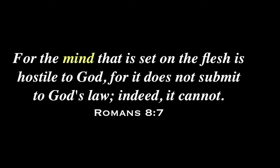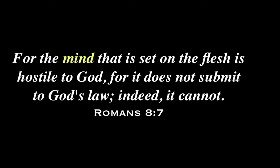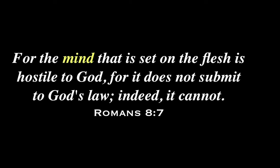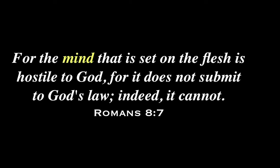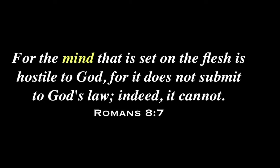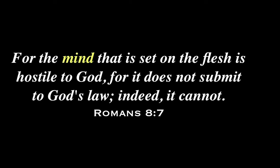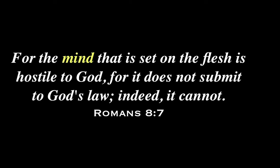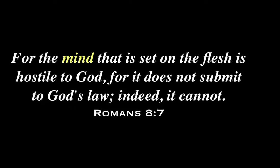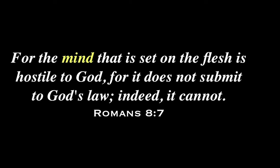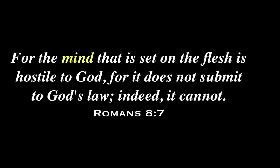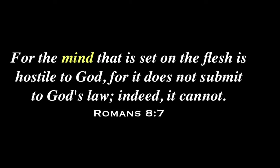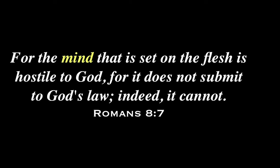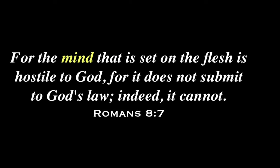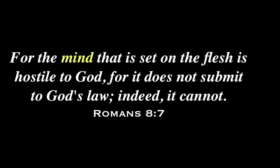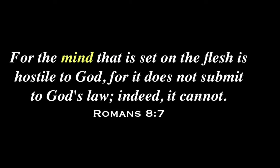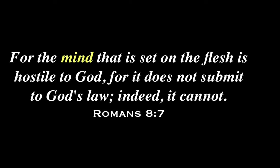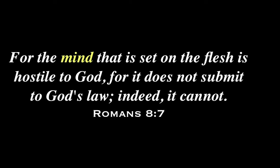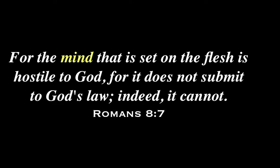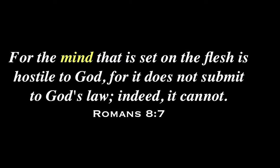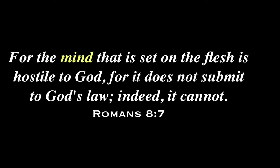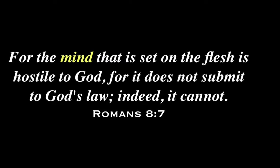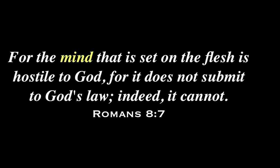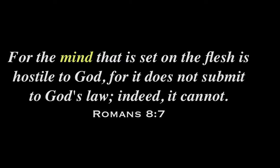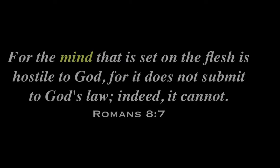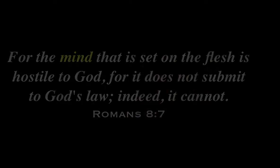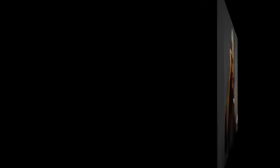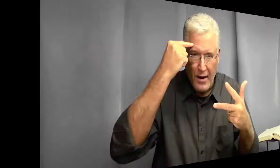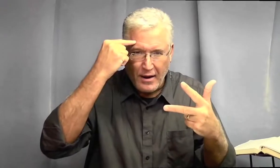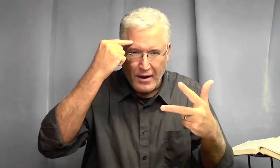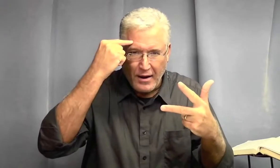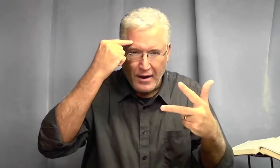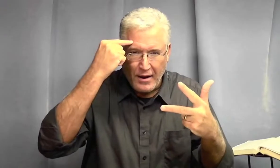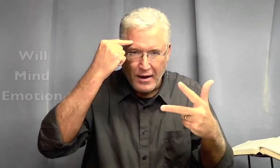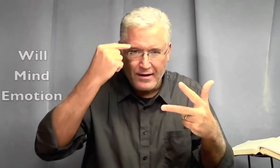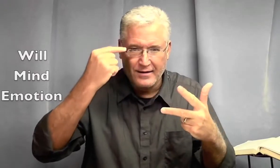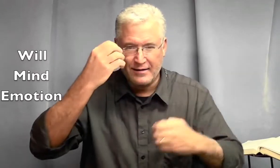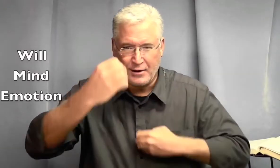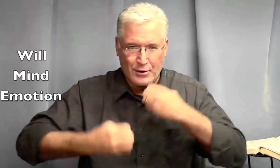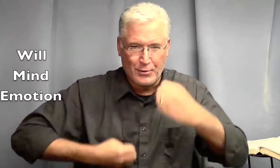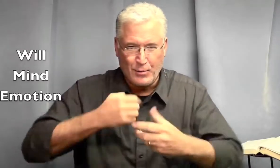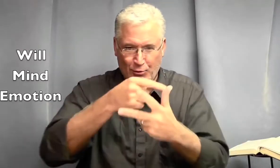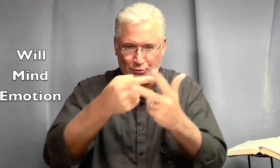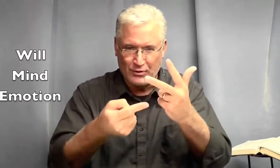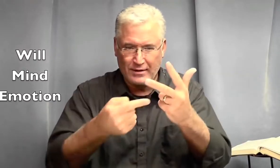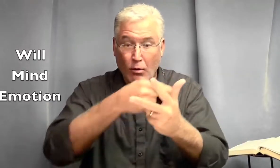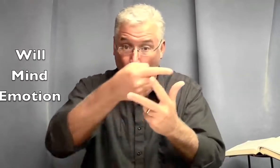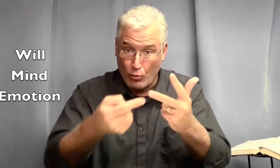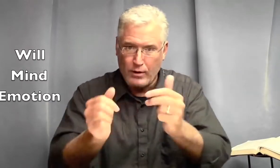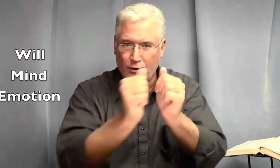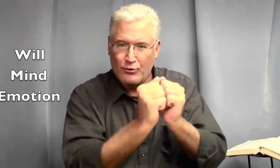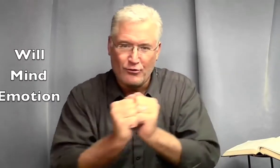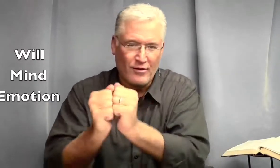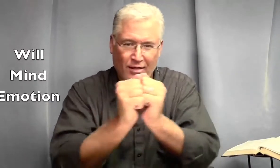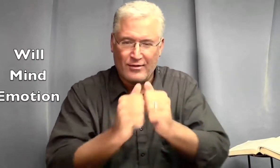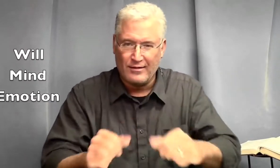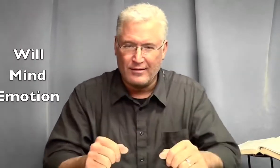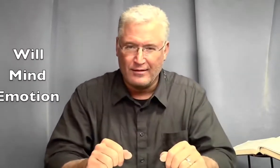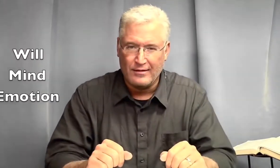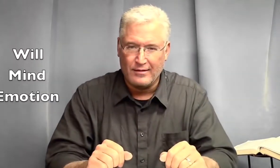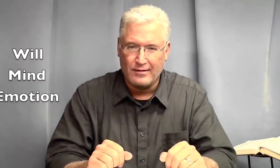hostile to God, for it does not submit to God's law. Indeed, it cannot. And thirdly is emotion. That's three